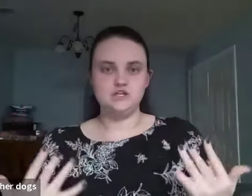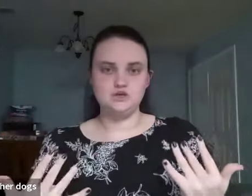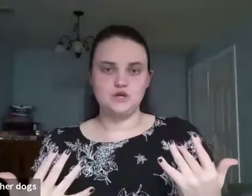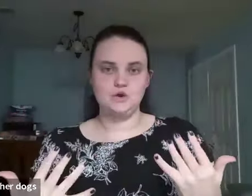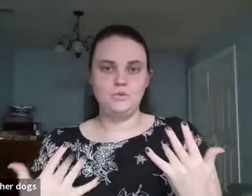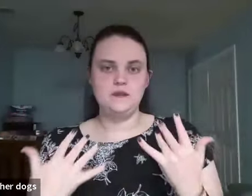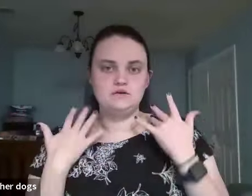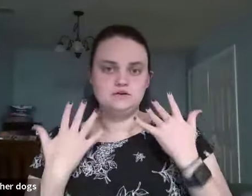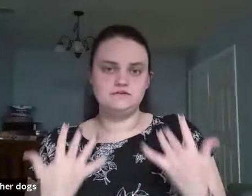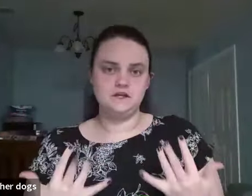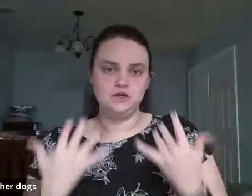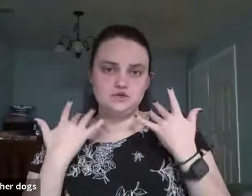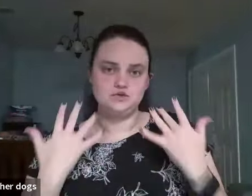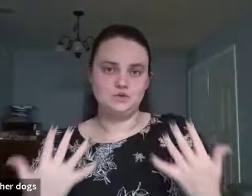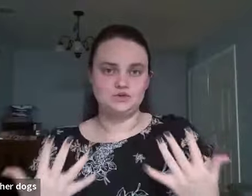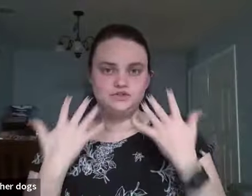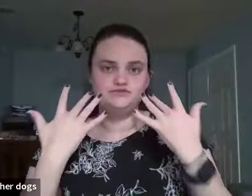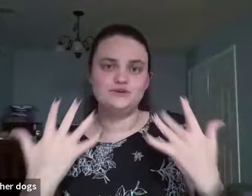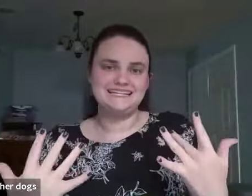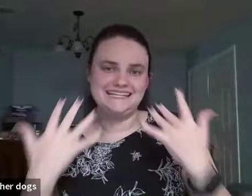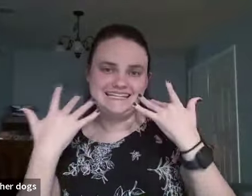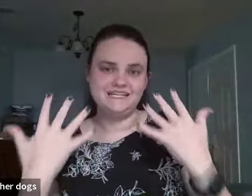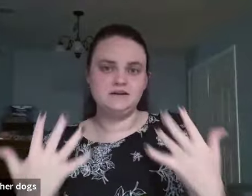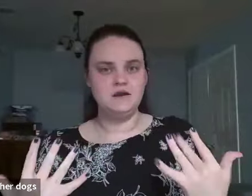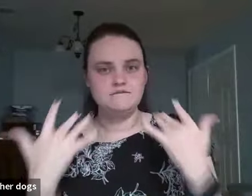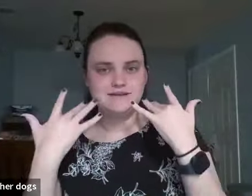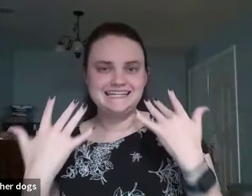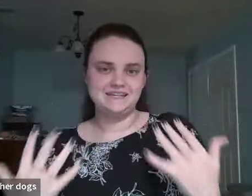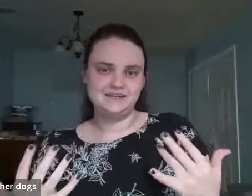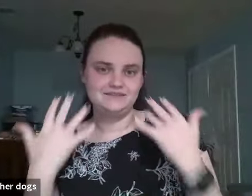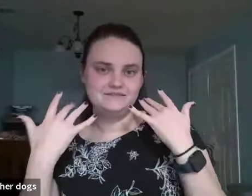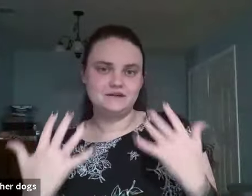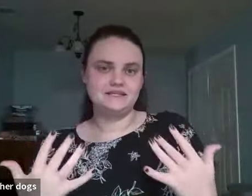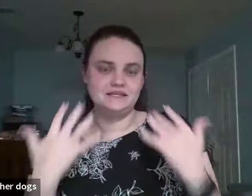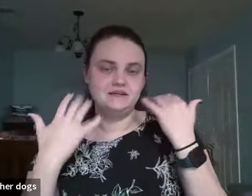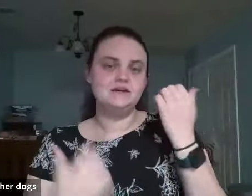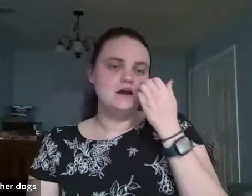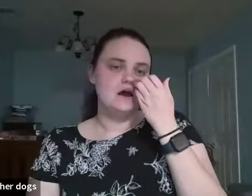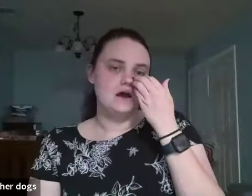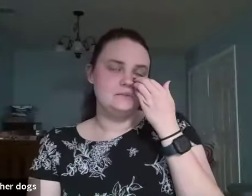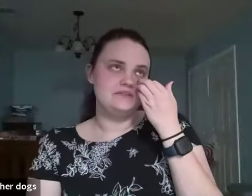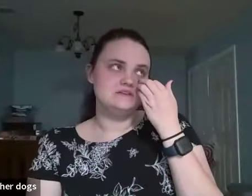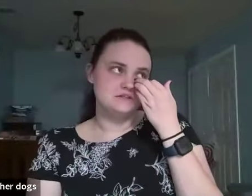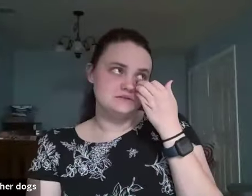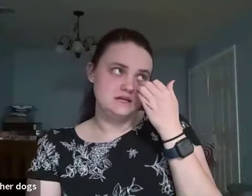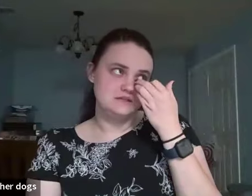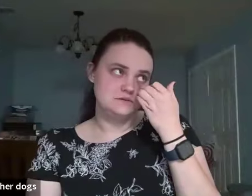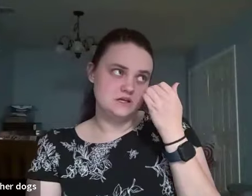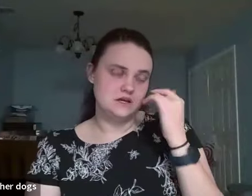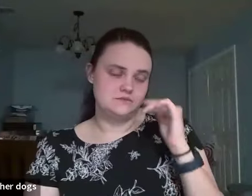and you're gonna wiggle your fingers towards you. Friendly, friendly, friendly. This also can